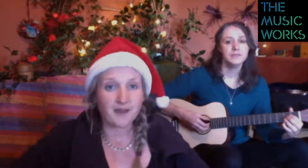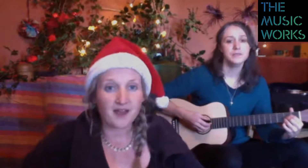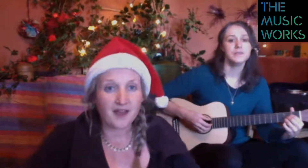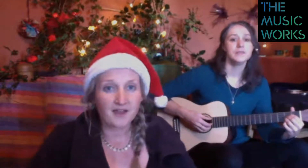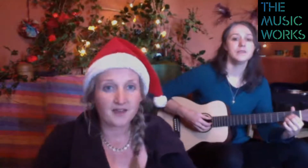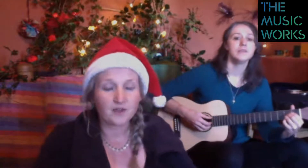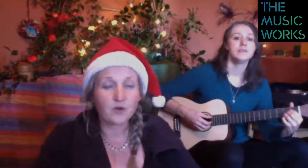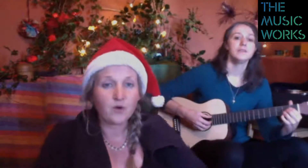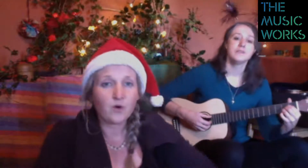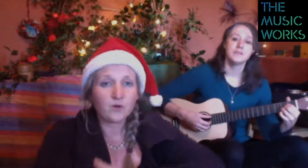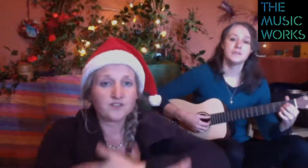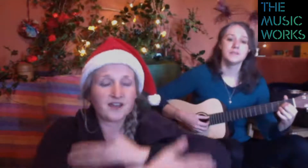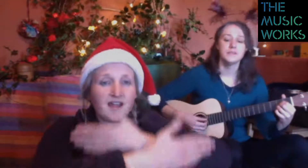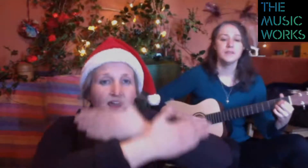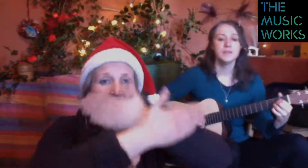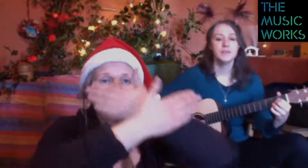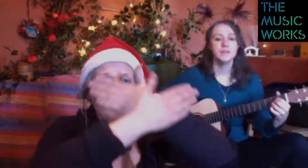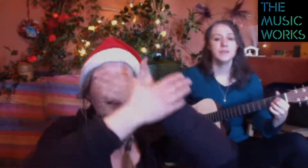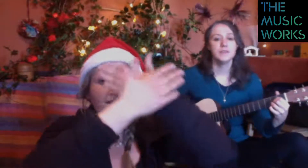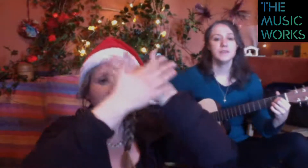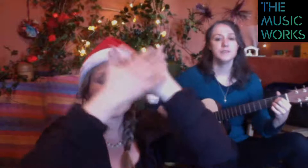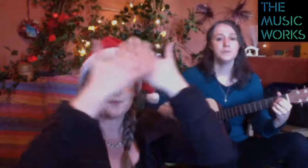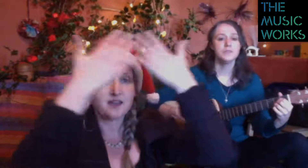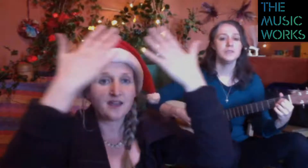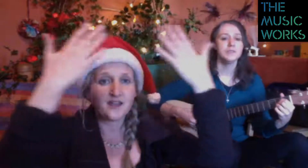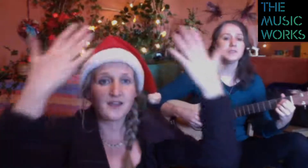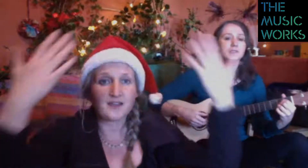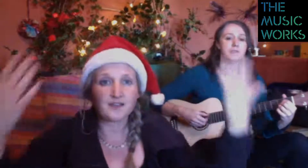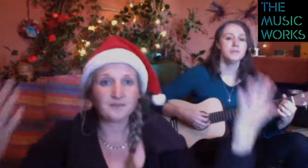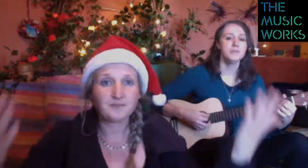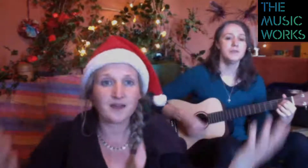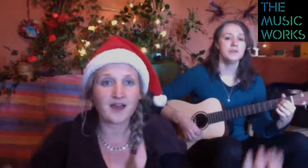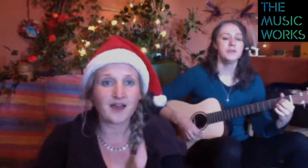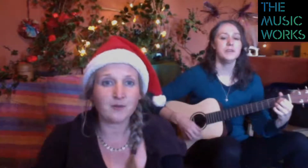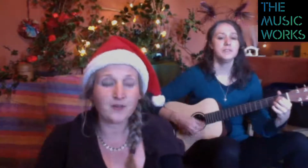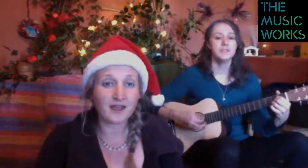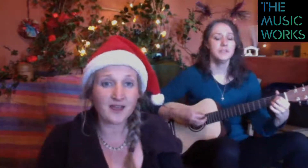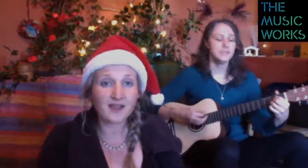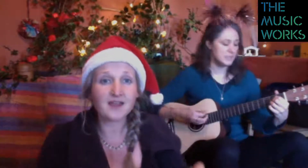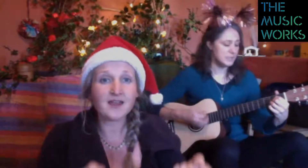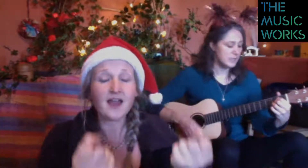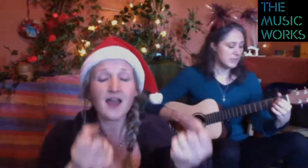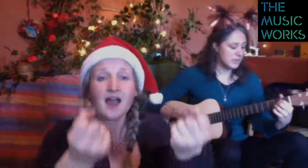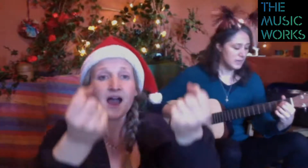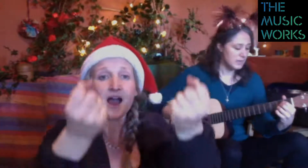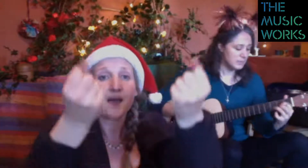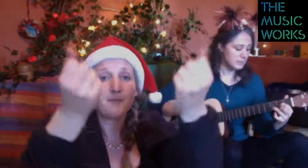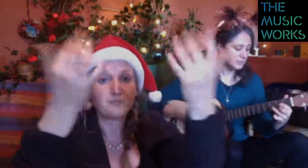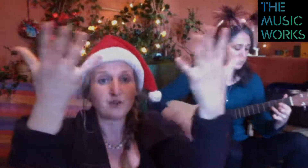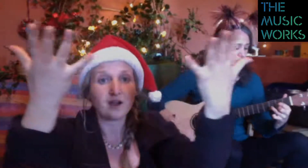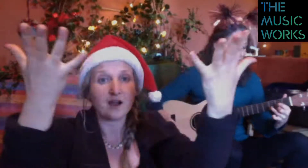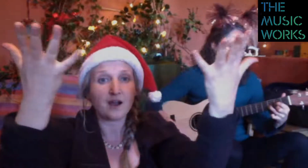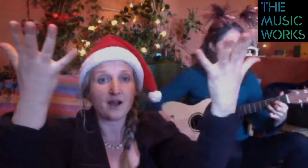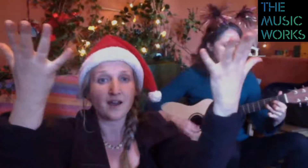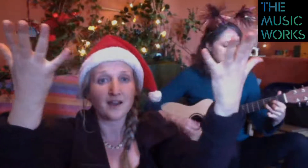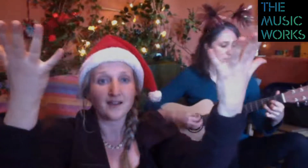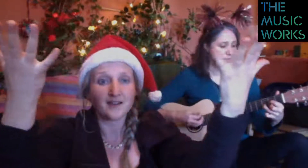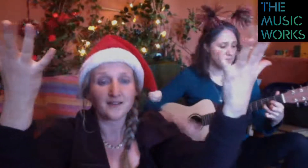May your days be merry and bright,